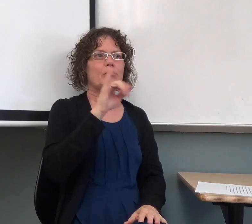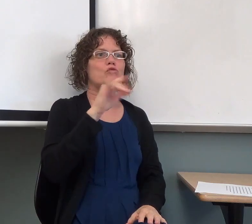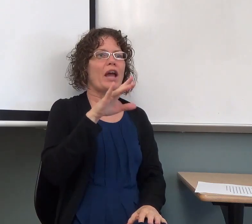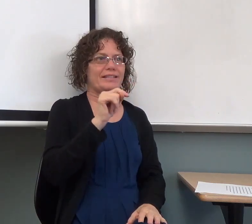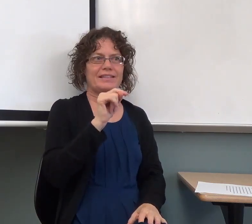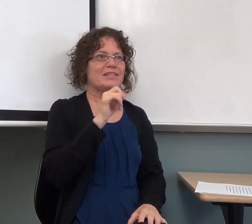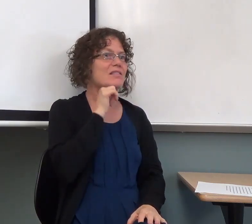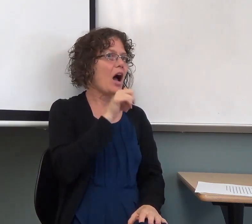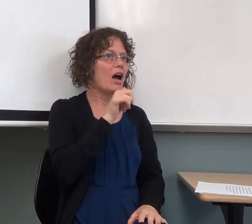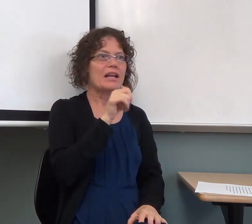noun, but a